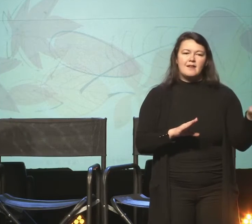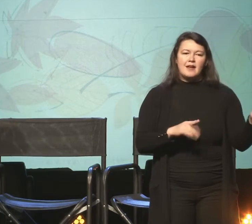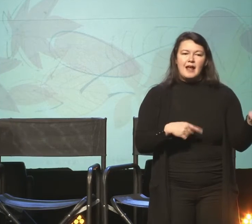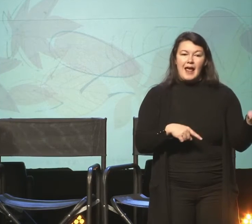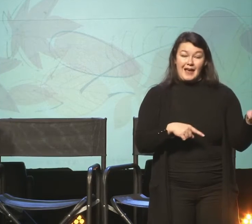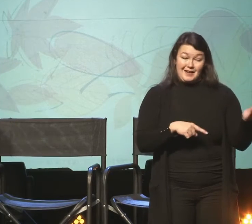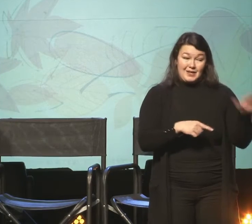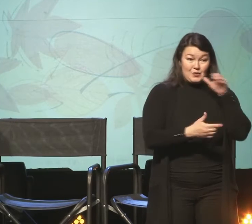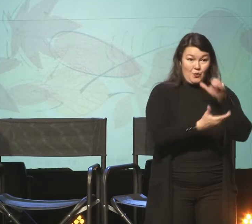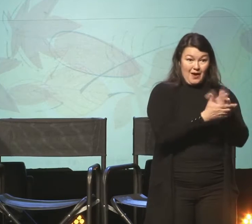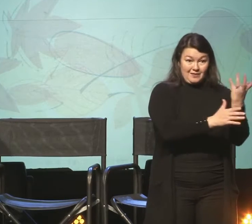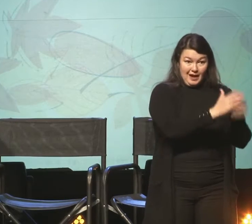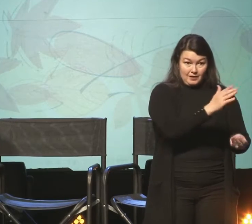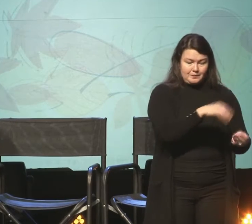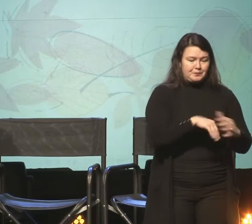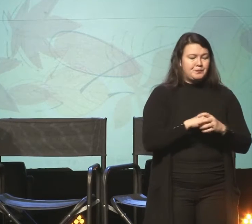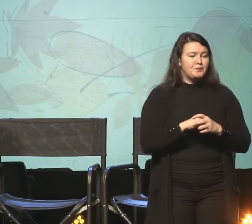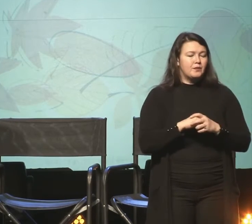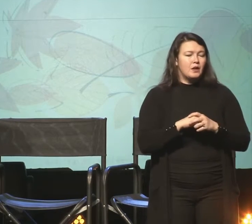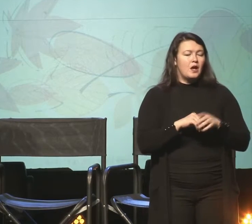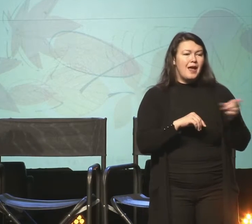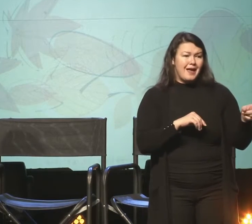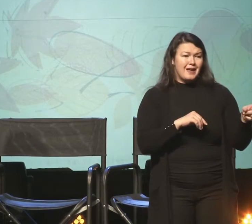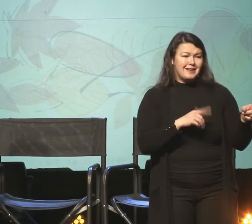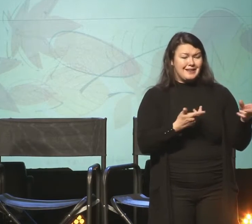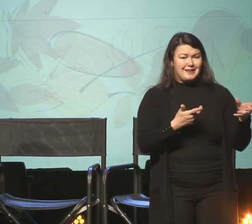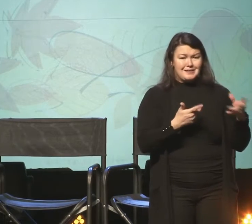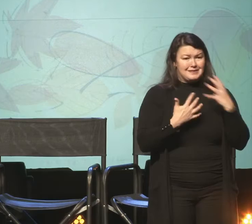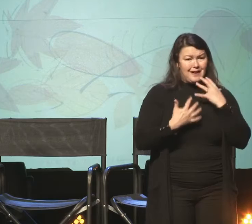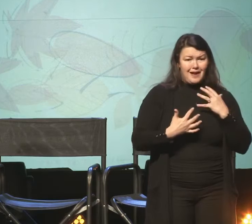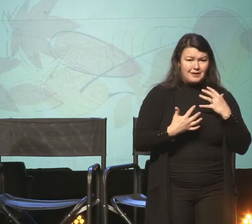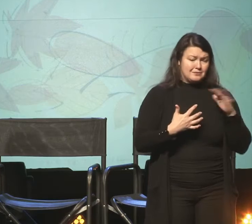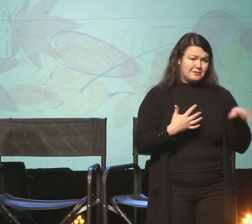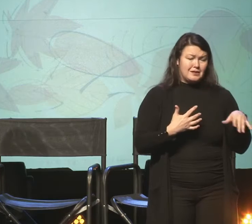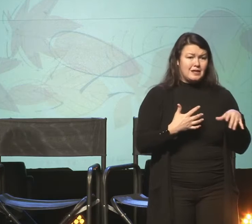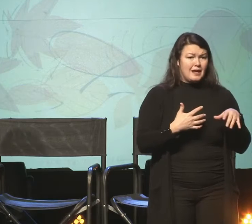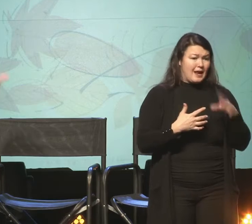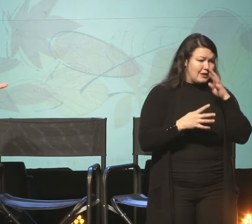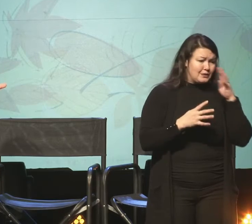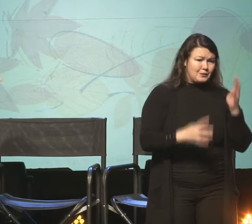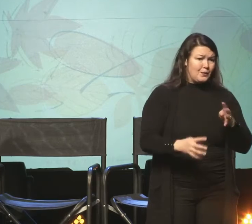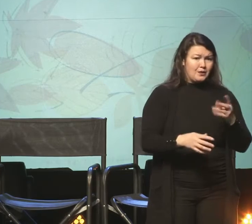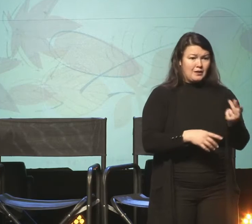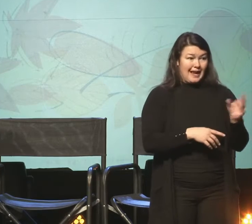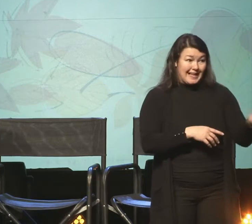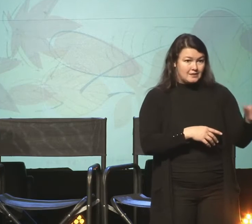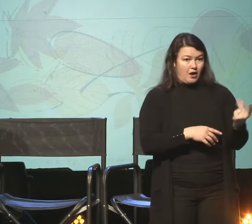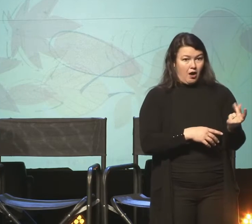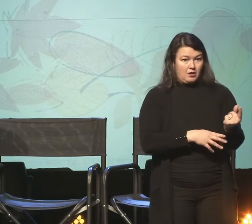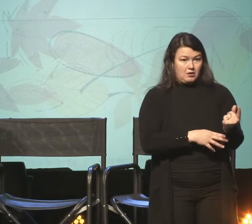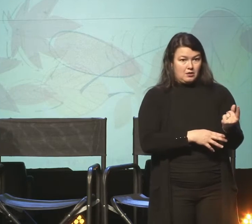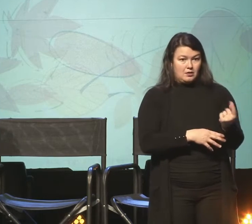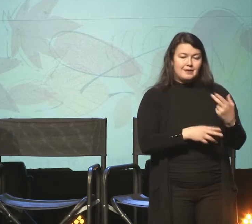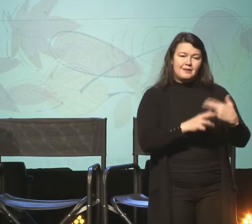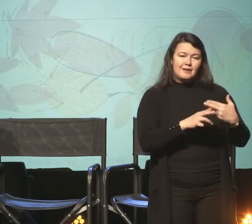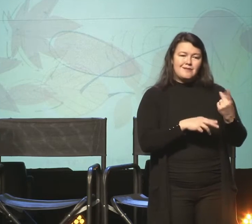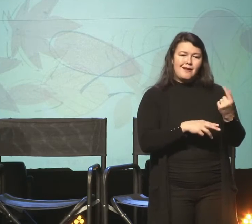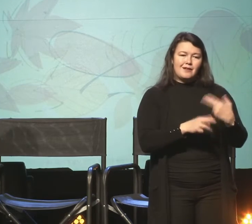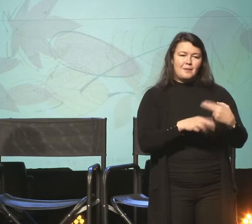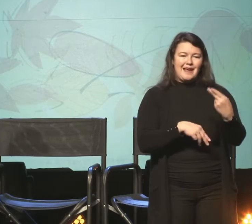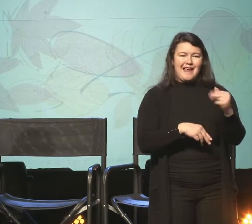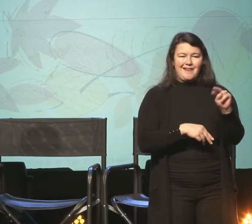school. And Mr. Grady became really sad and stopped taking care of his dog, Hank. And